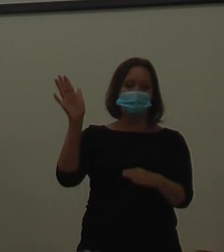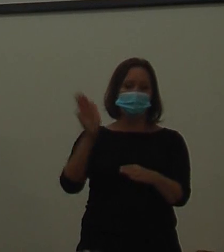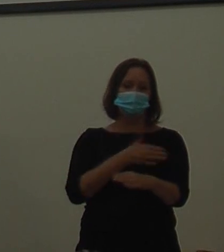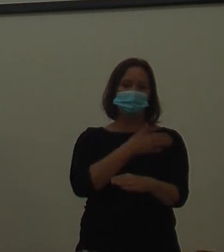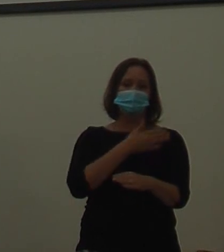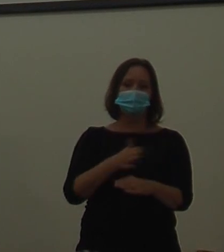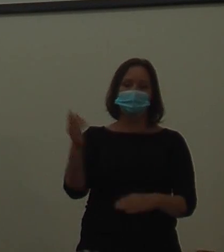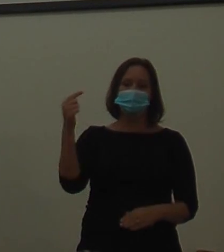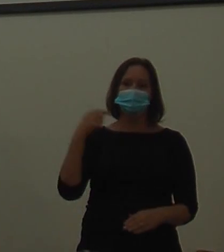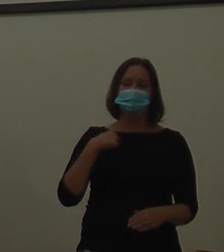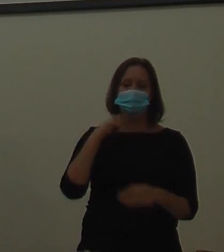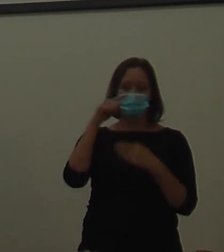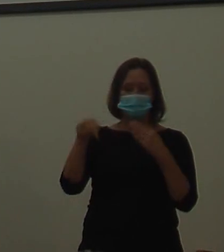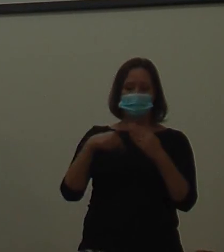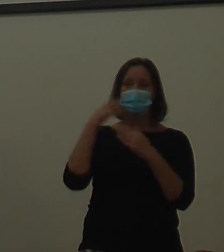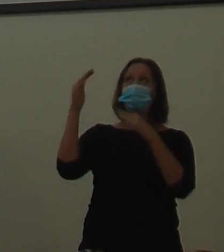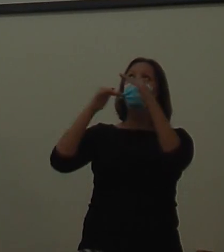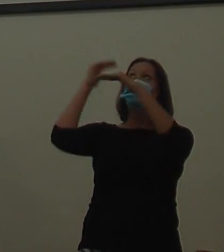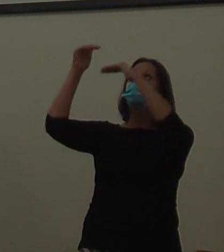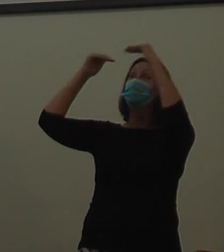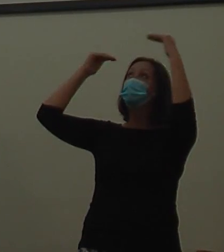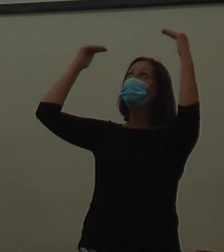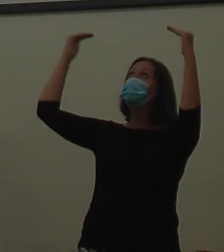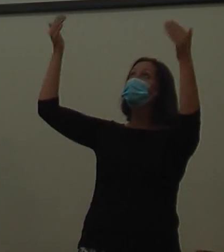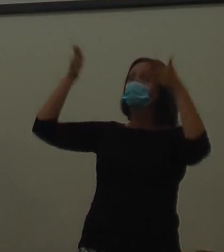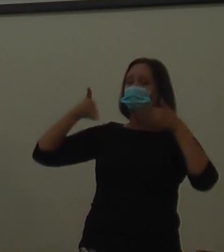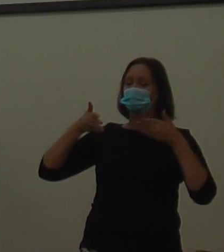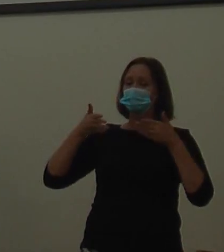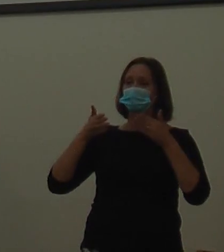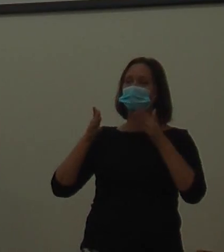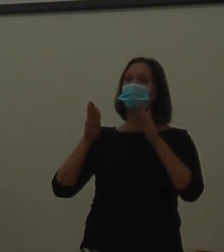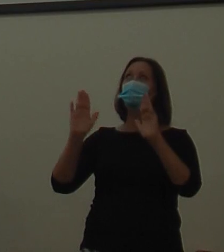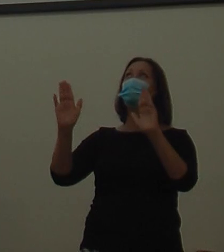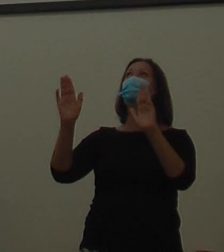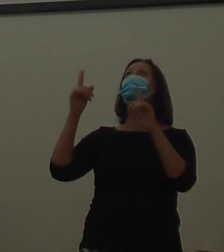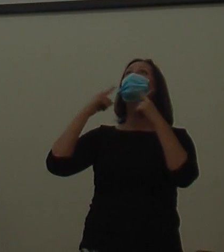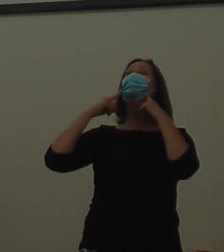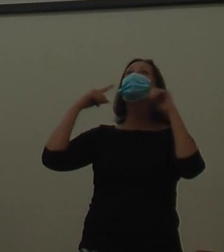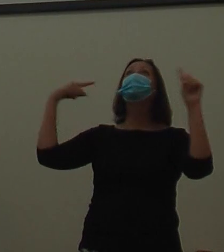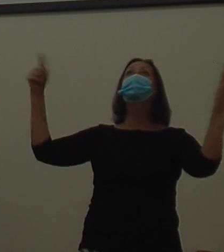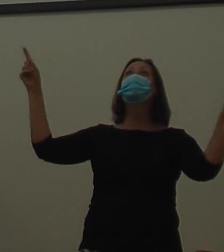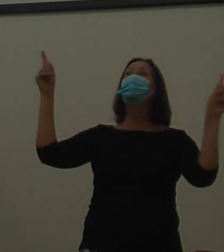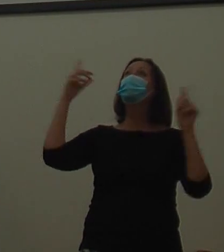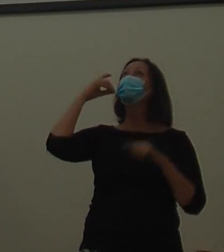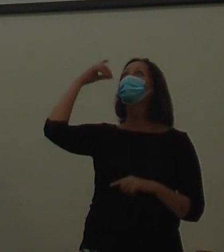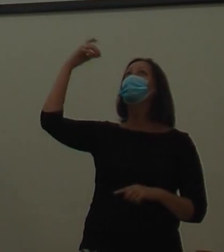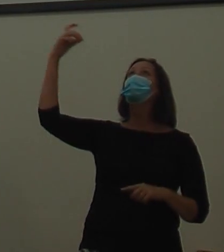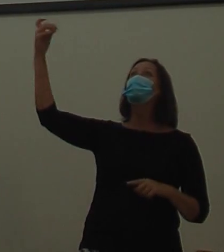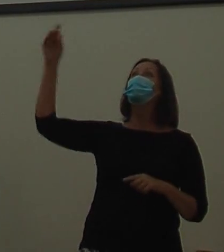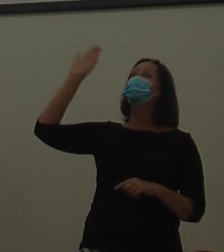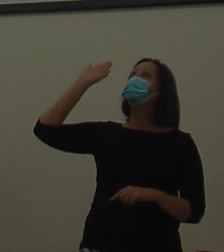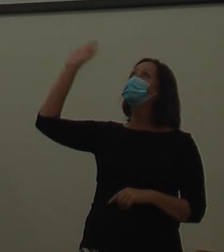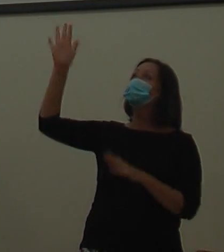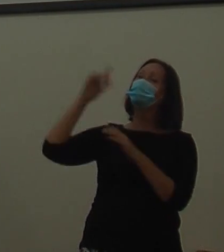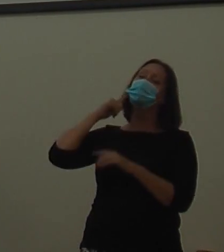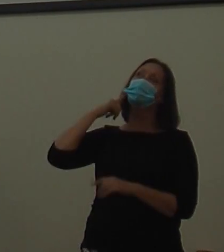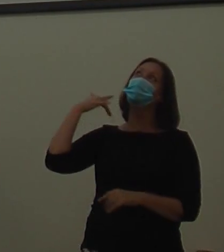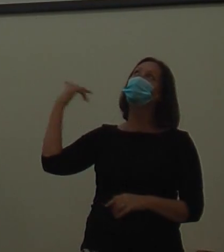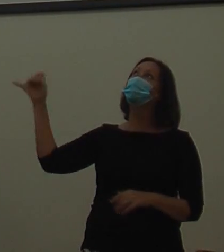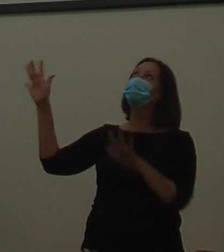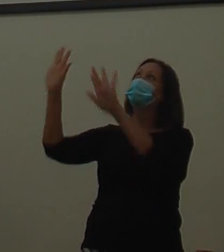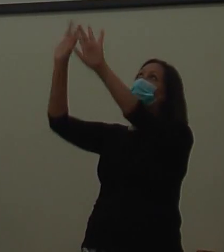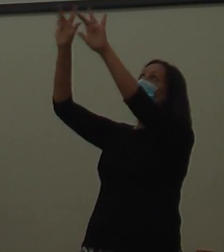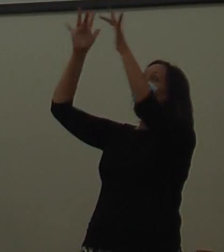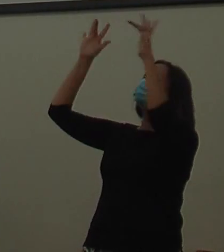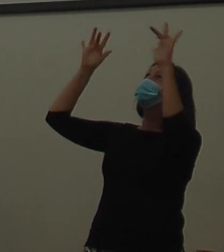me of heaven, let me fondly dream of its golden glory, of